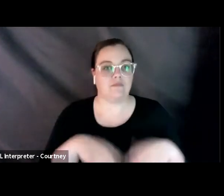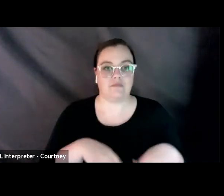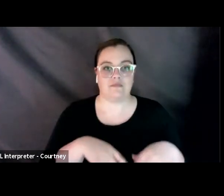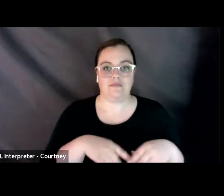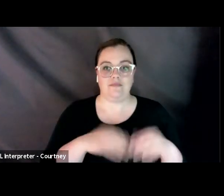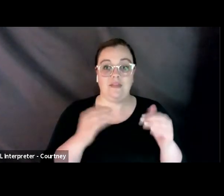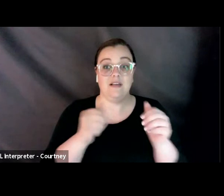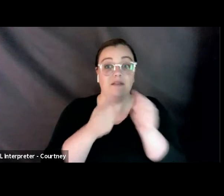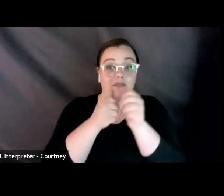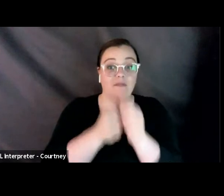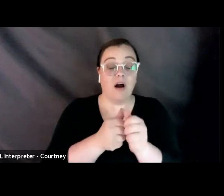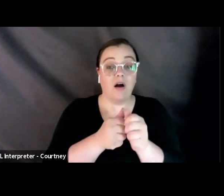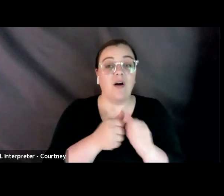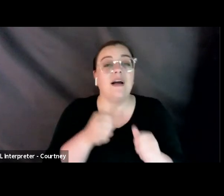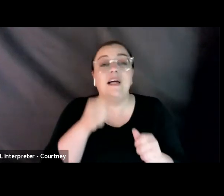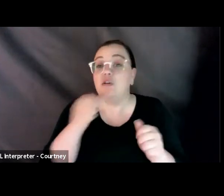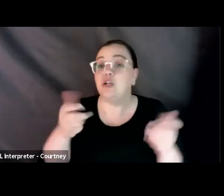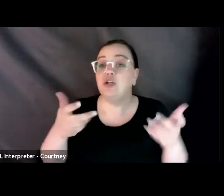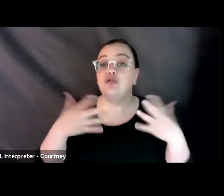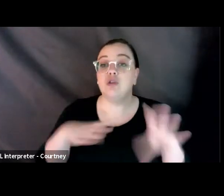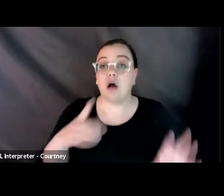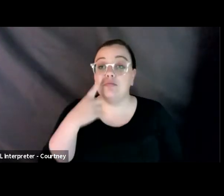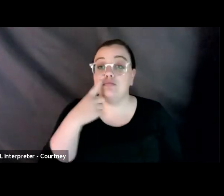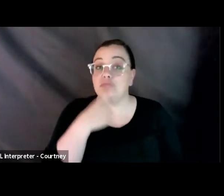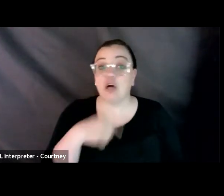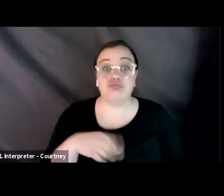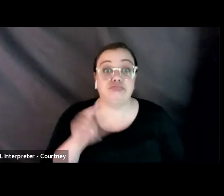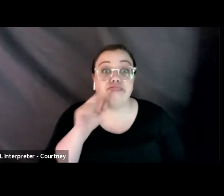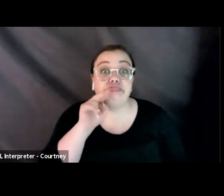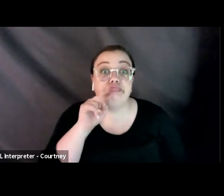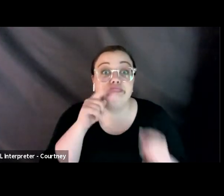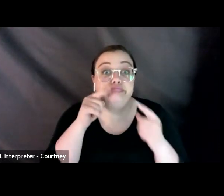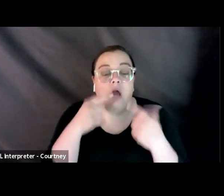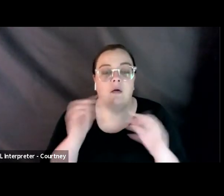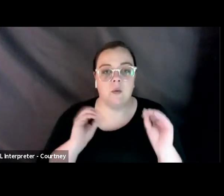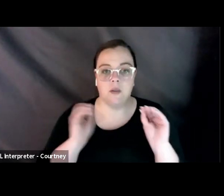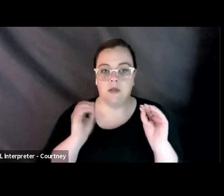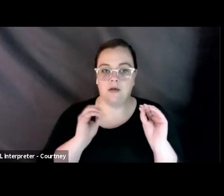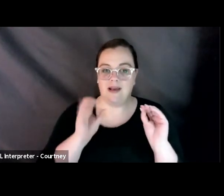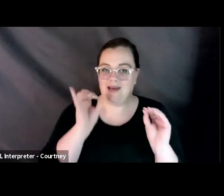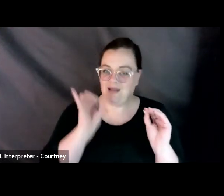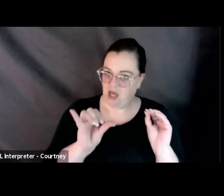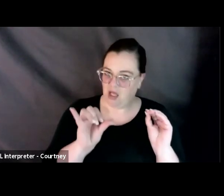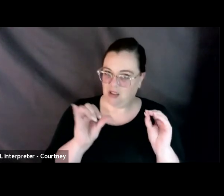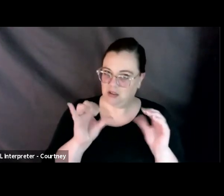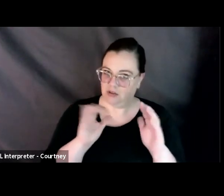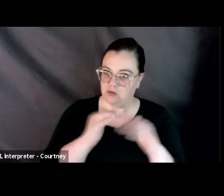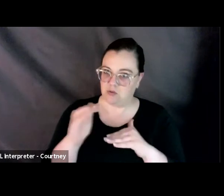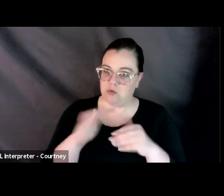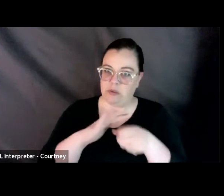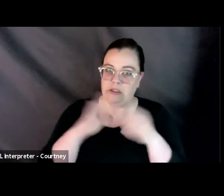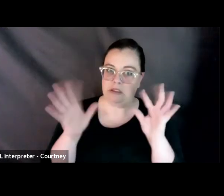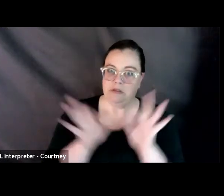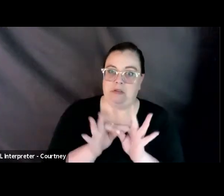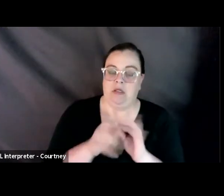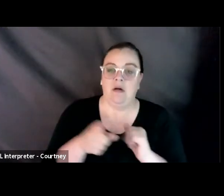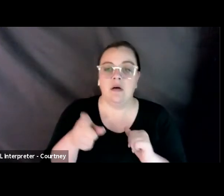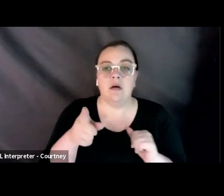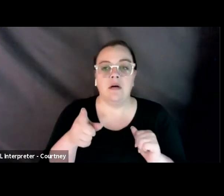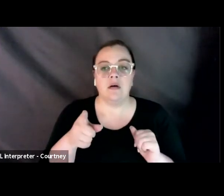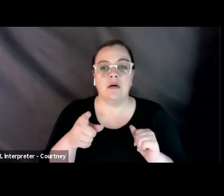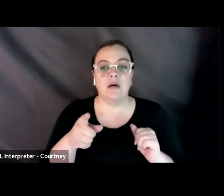Follow along at home. You don't want lips that are going because that's too tight. You also don't want to go like this.